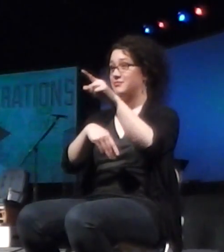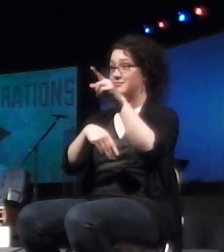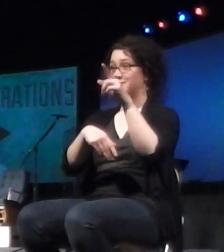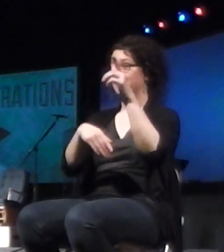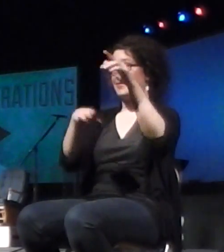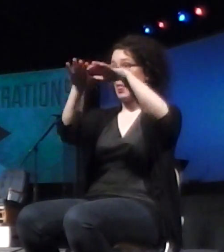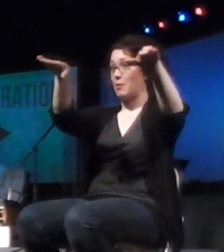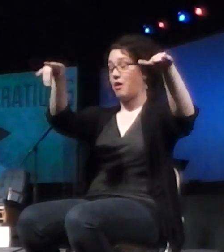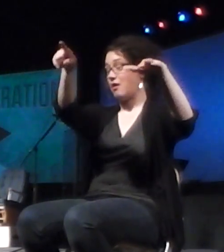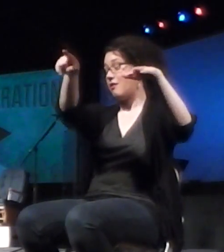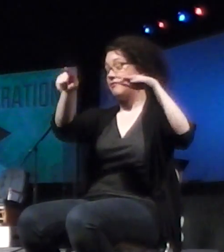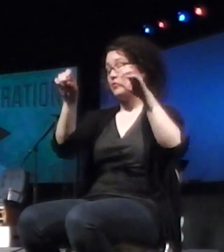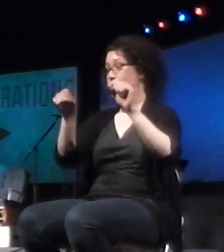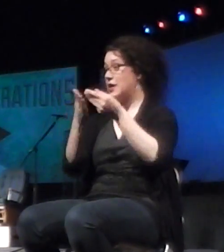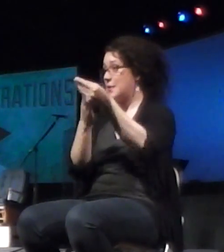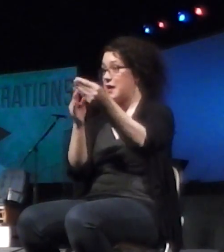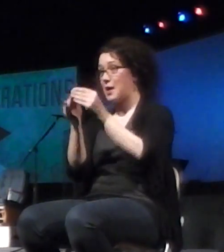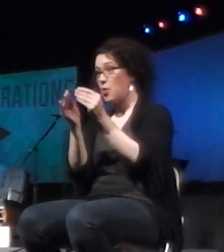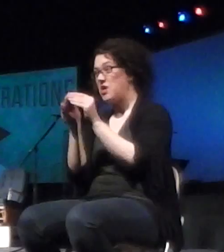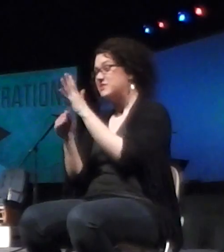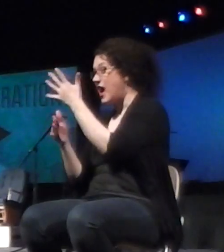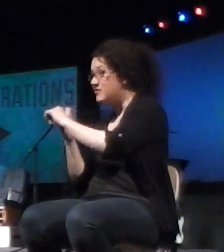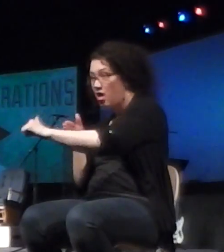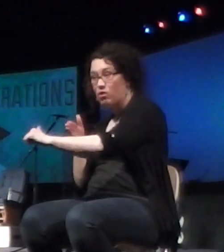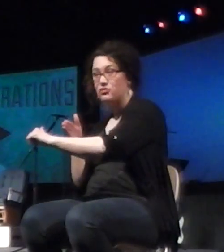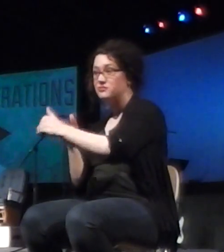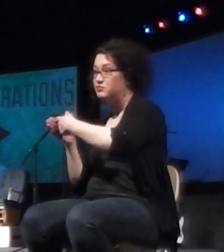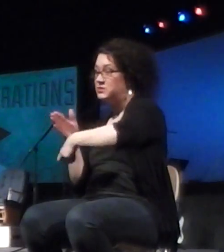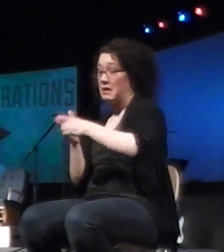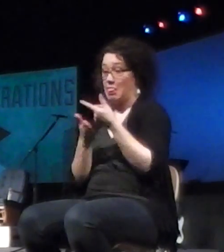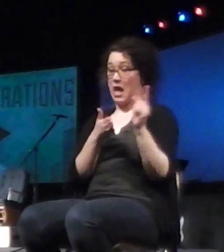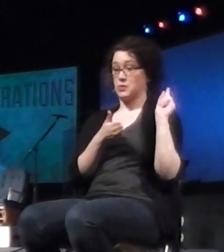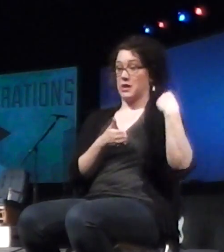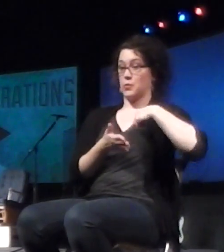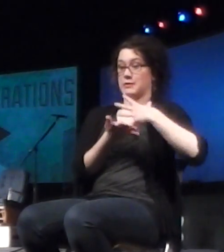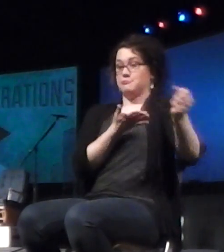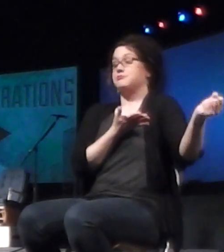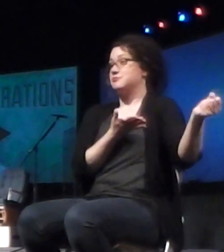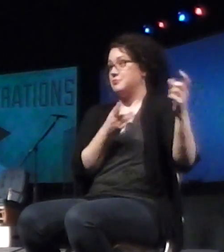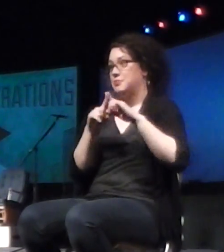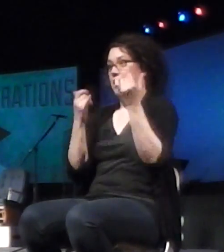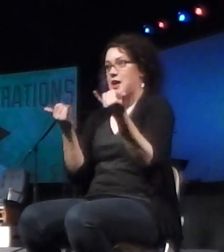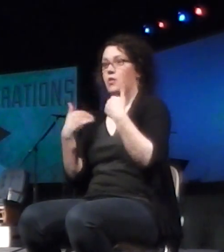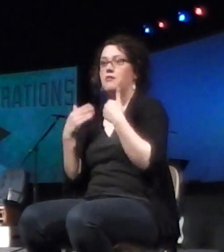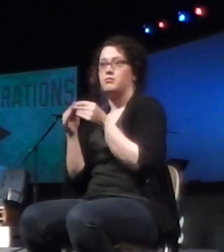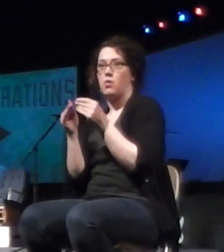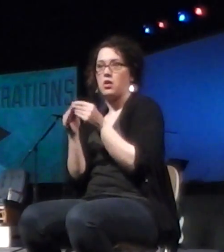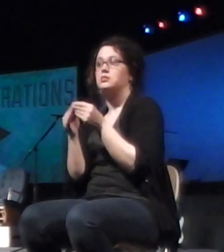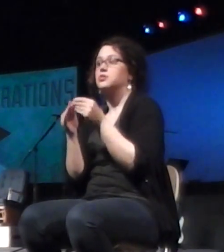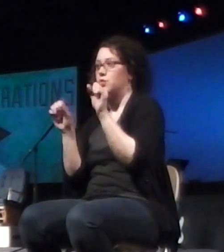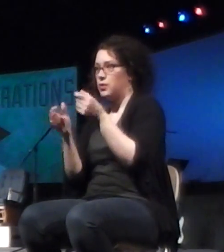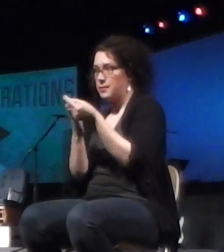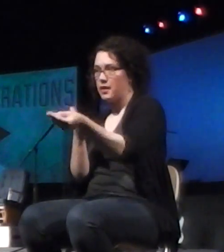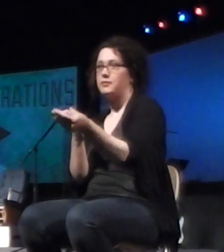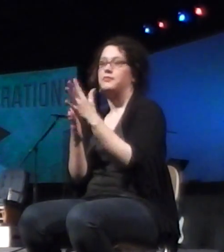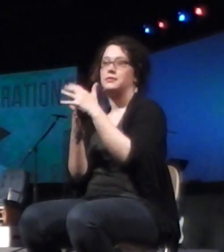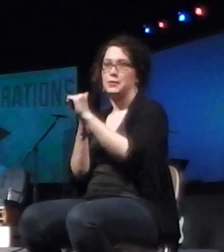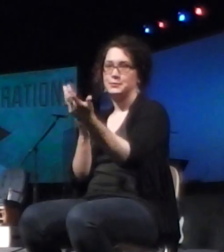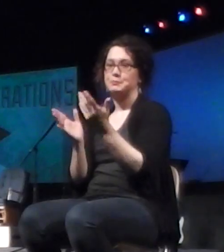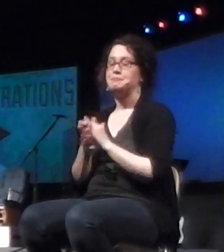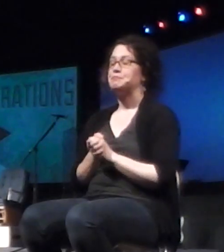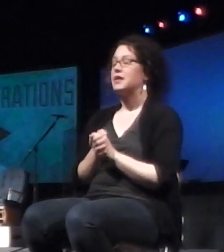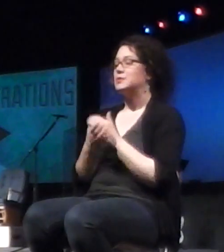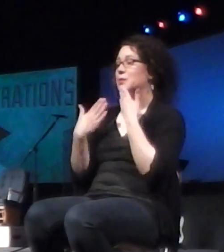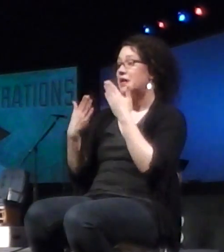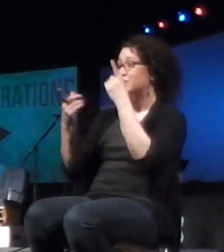out, but we got a bunch more this week. So they're only $5 right at the Welcome Bar, and you can join in a little bit and join the generations. So thanks for joining